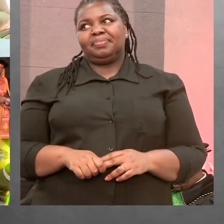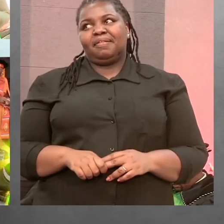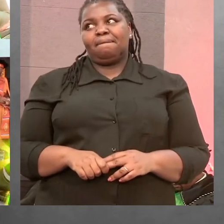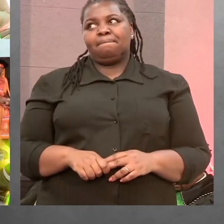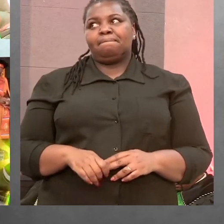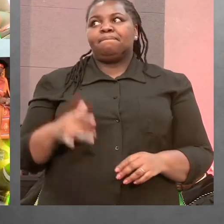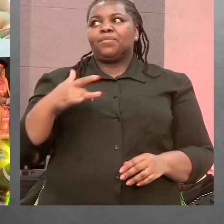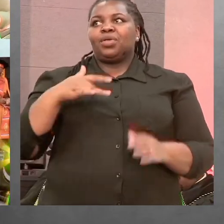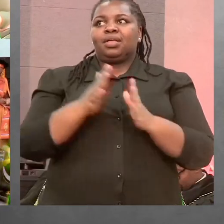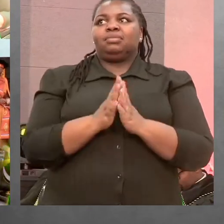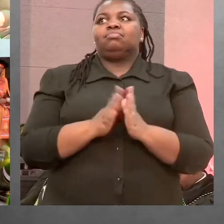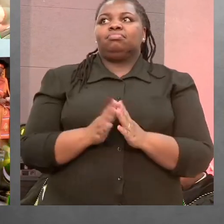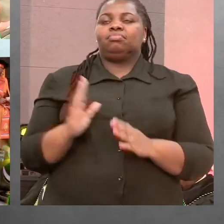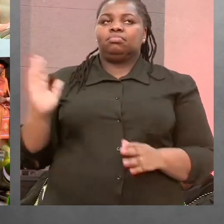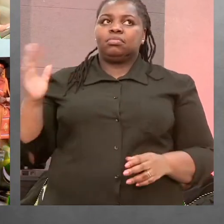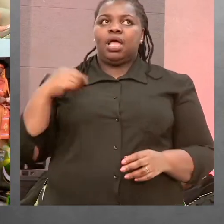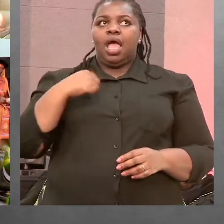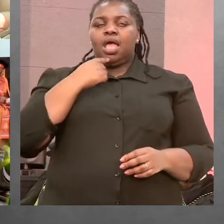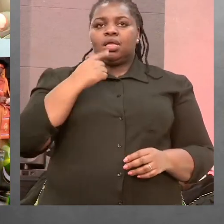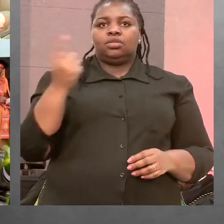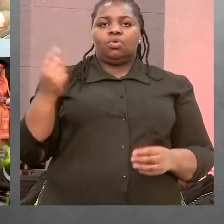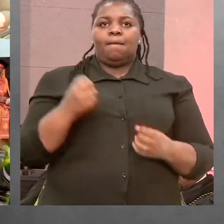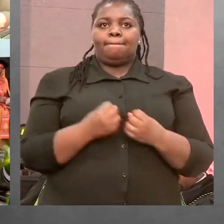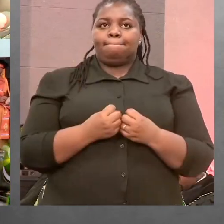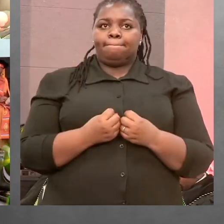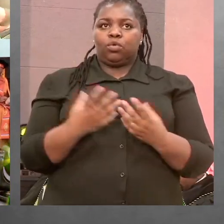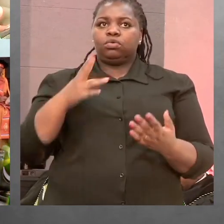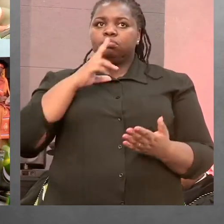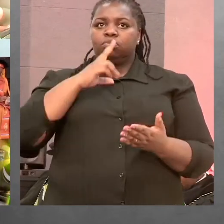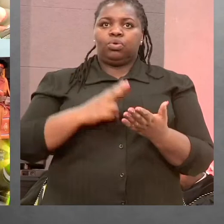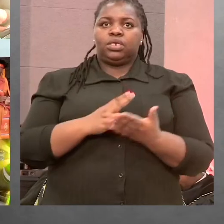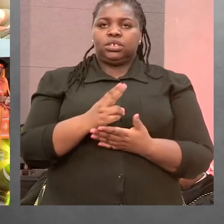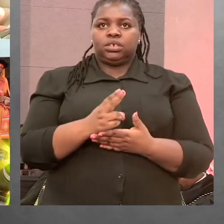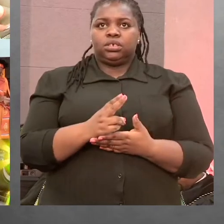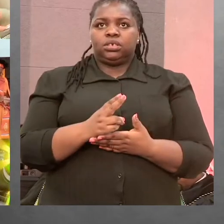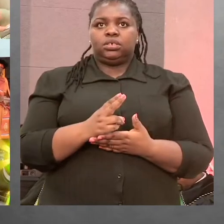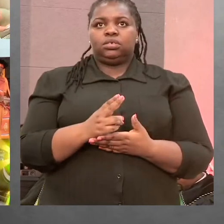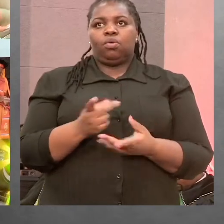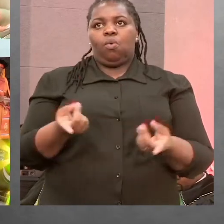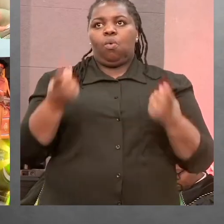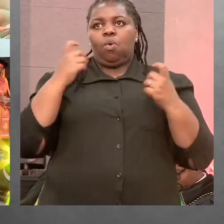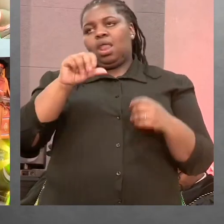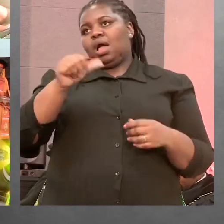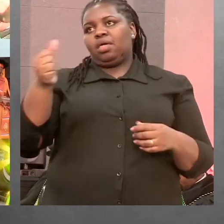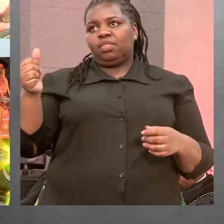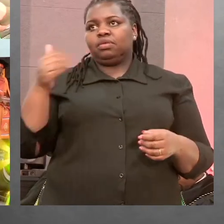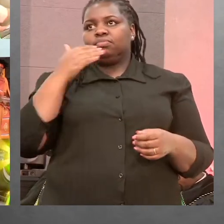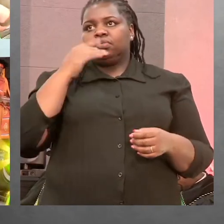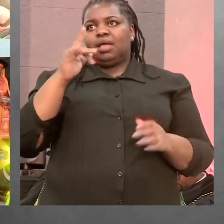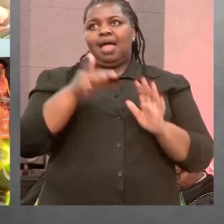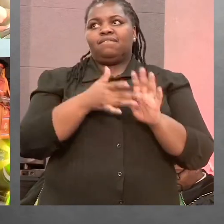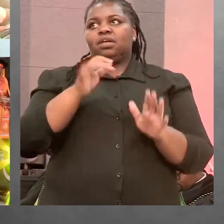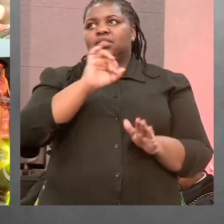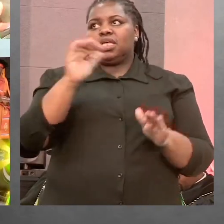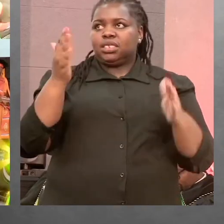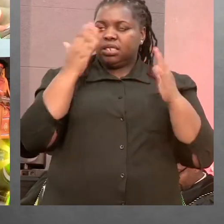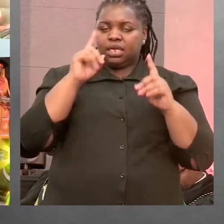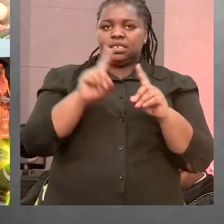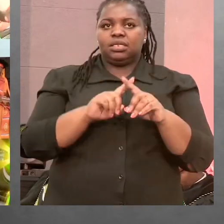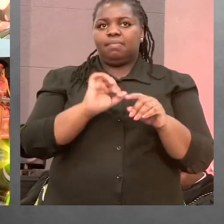We are appealing to you, and I say this most earnestly, to call others to advance their studies and